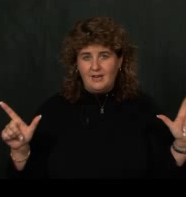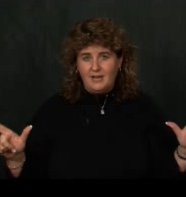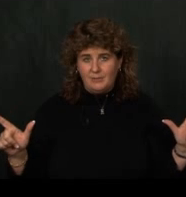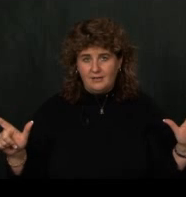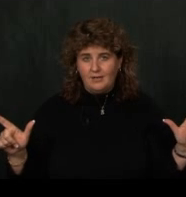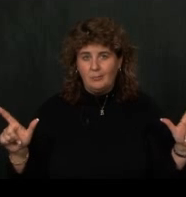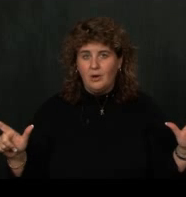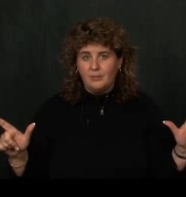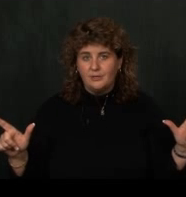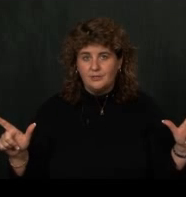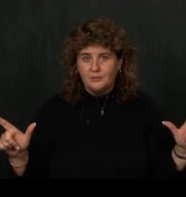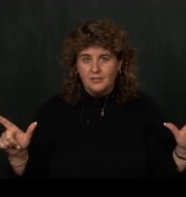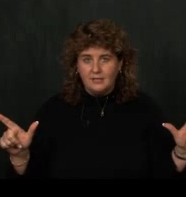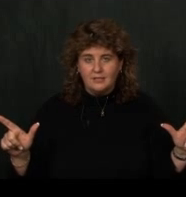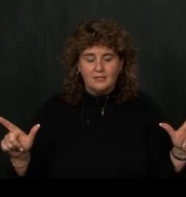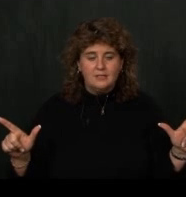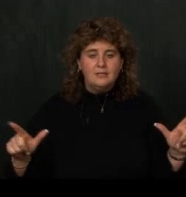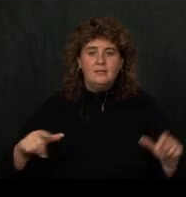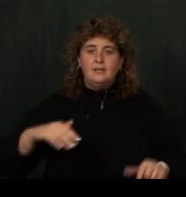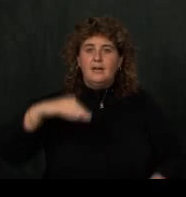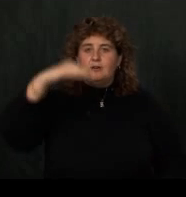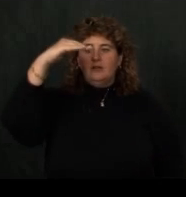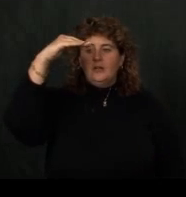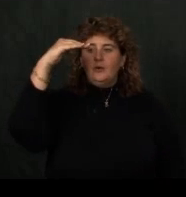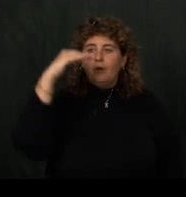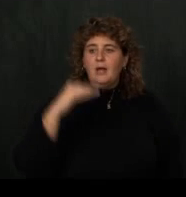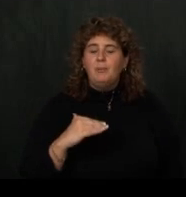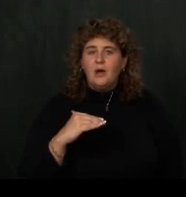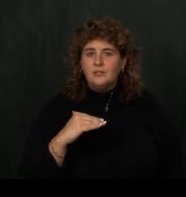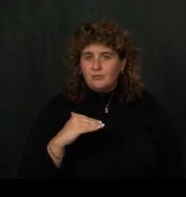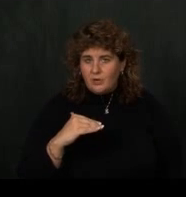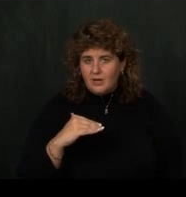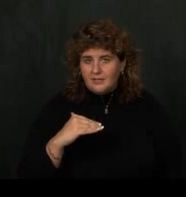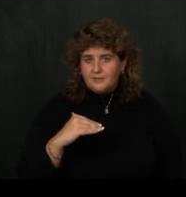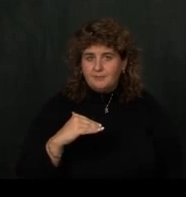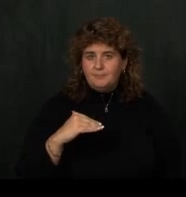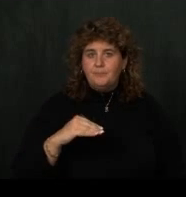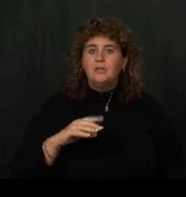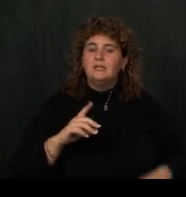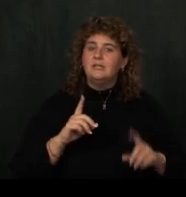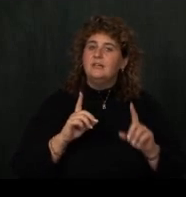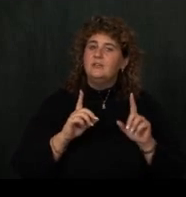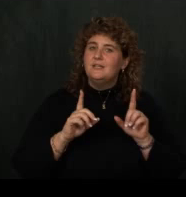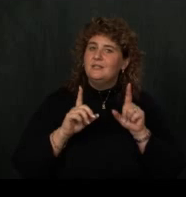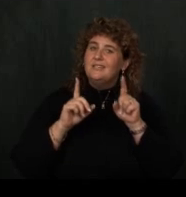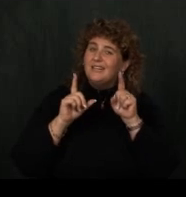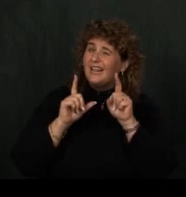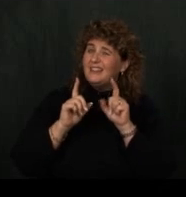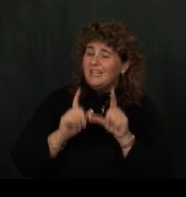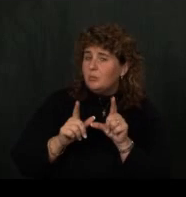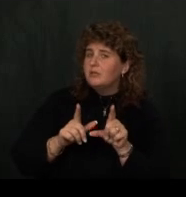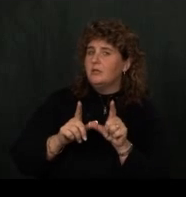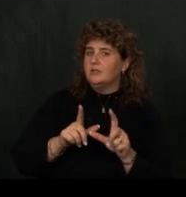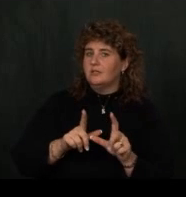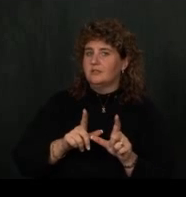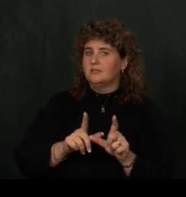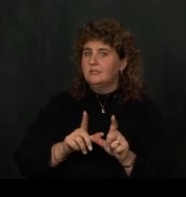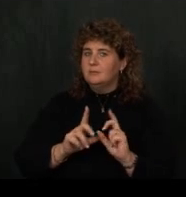anatomy, I promise, okay? Now, gram-positive rods. The list is a little bit longer, but